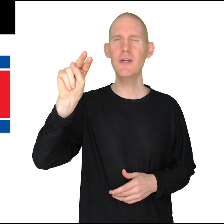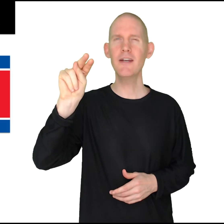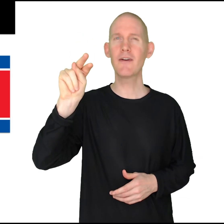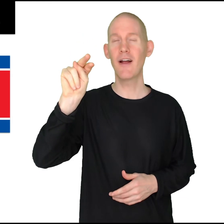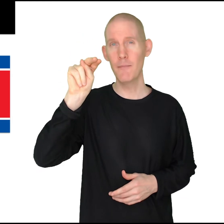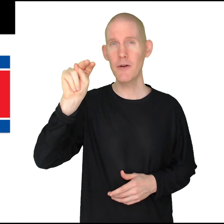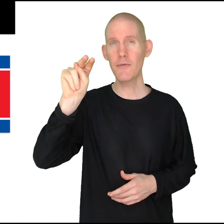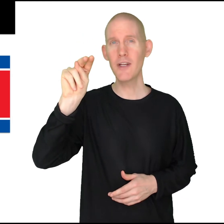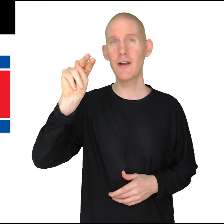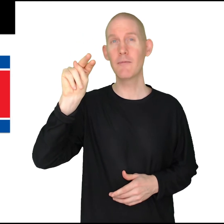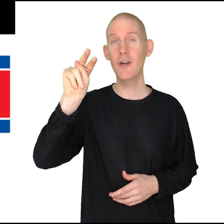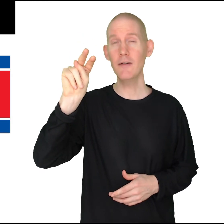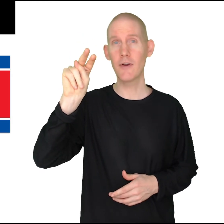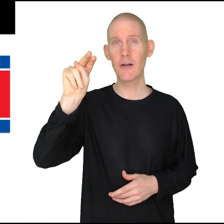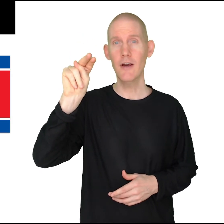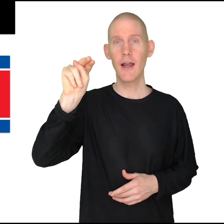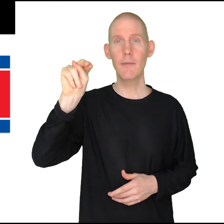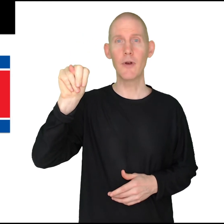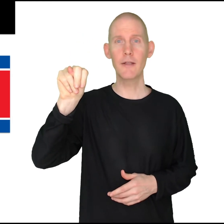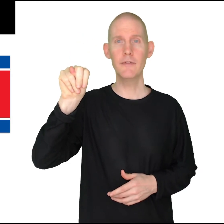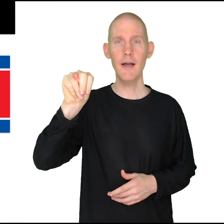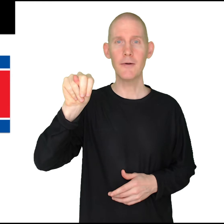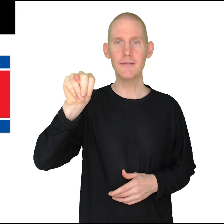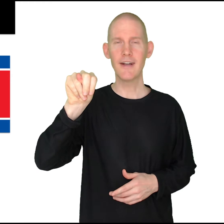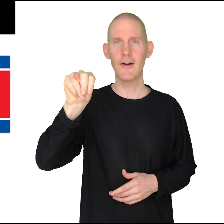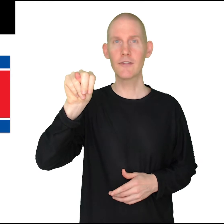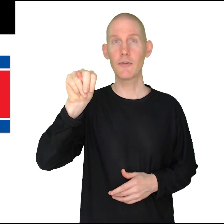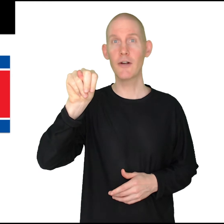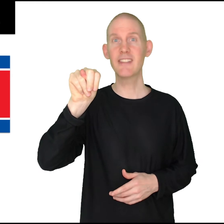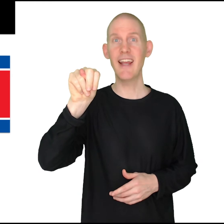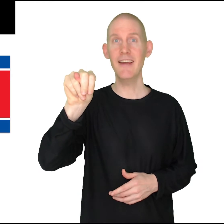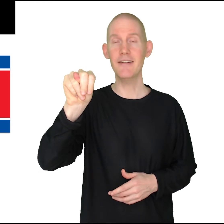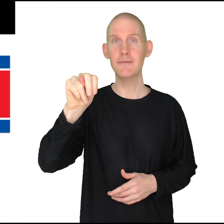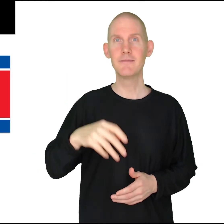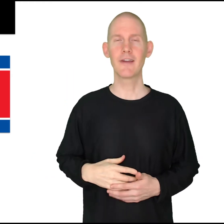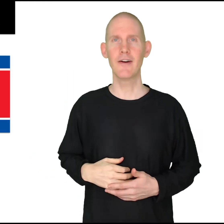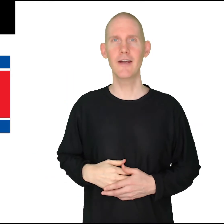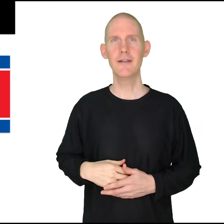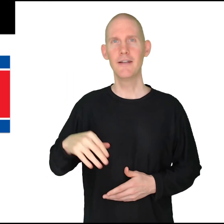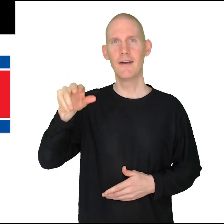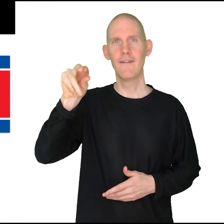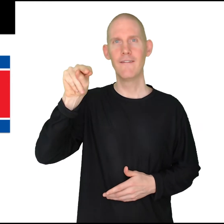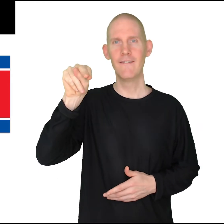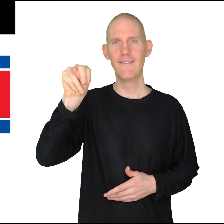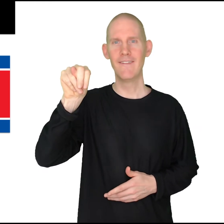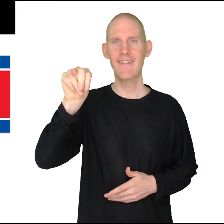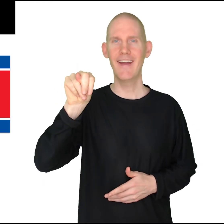our middle finger and ring finger and bring them down. All right, so there is an N. All right, N.